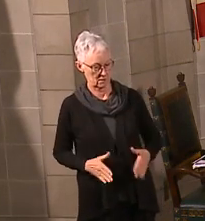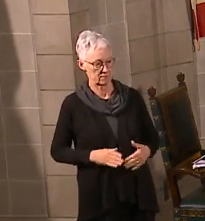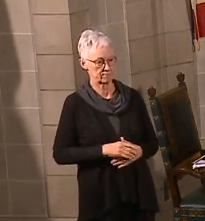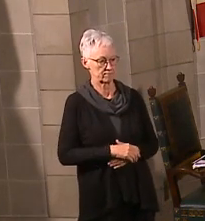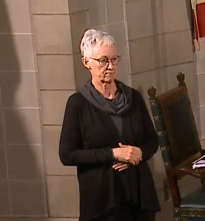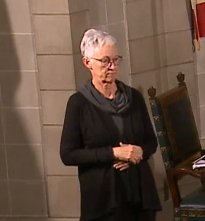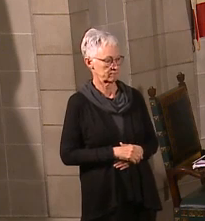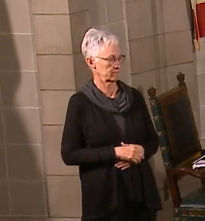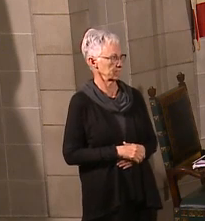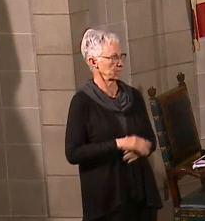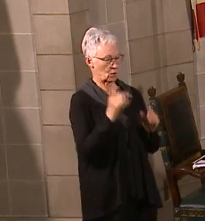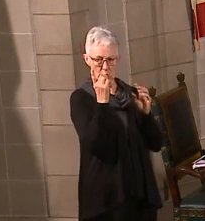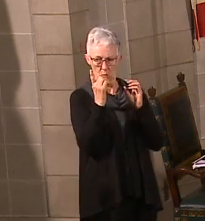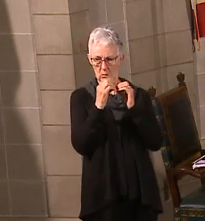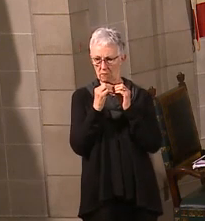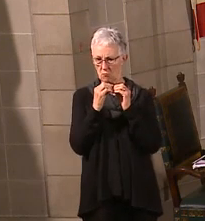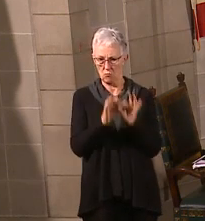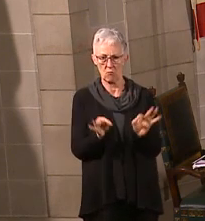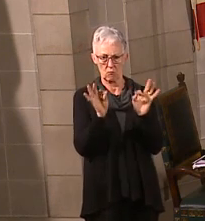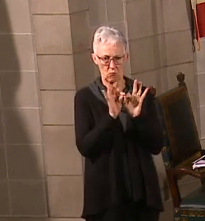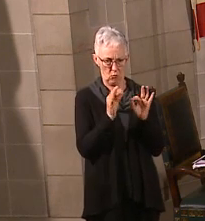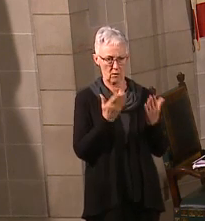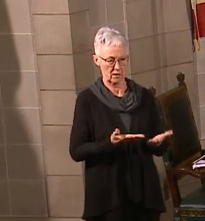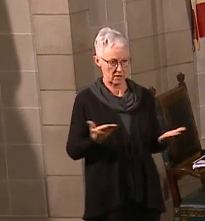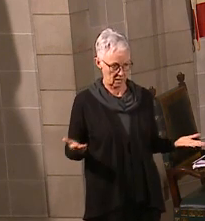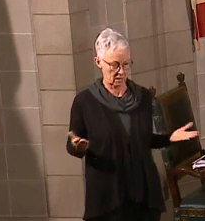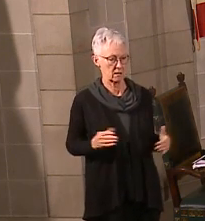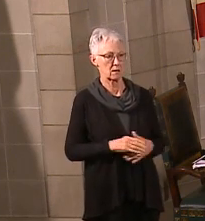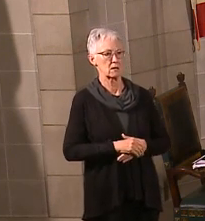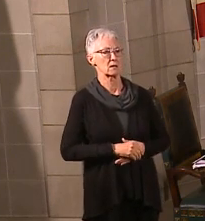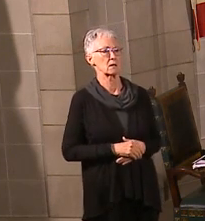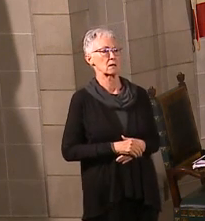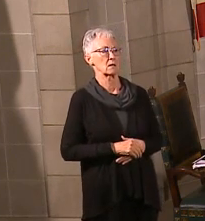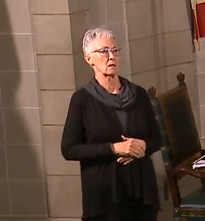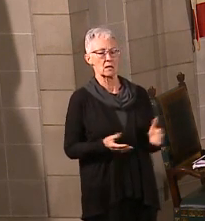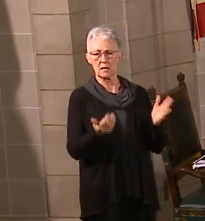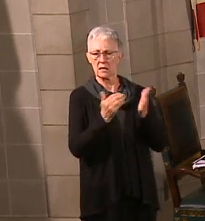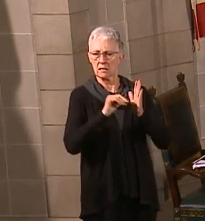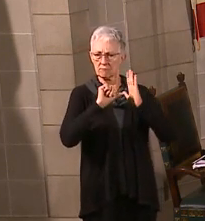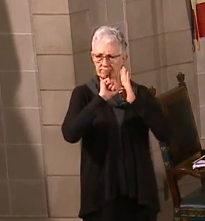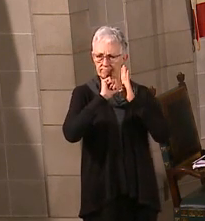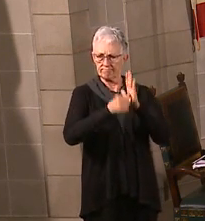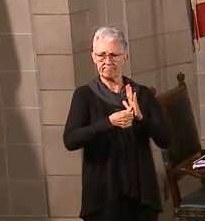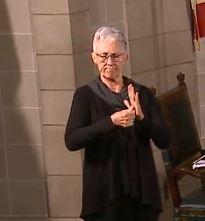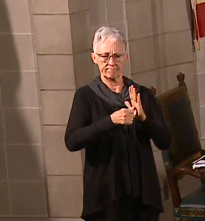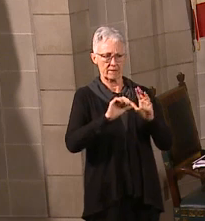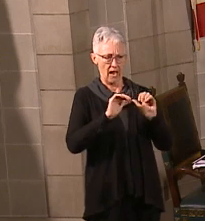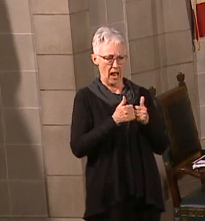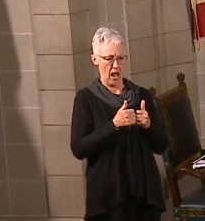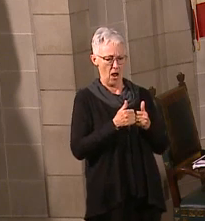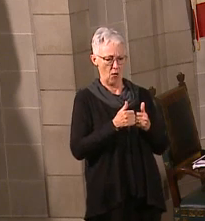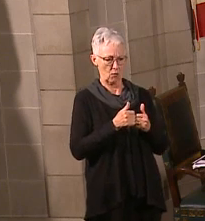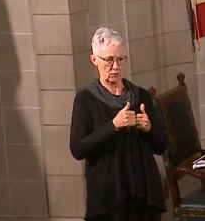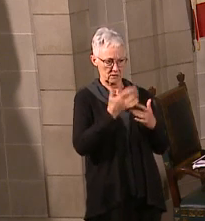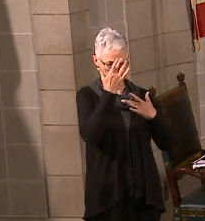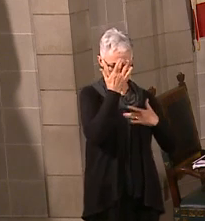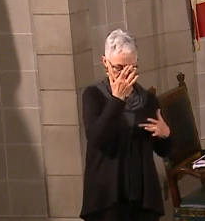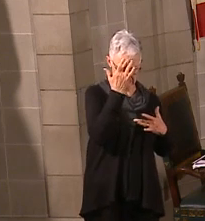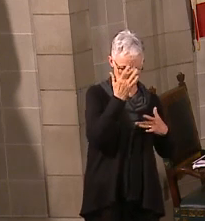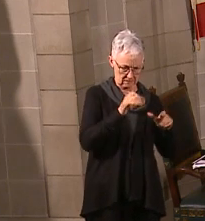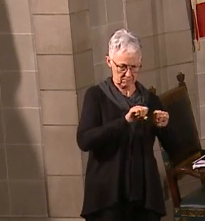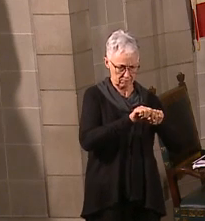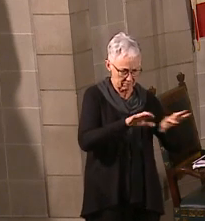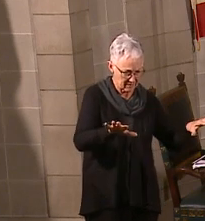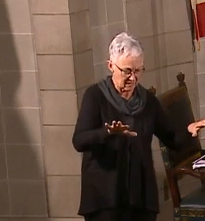answers. Just want to hit upon, again, how families in the state have been impacted by the coronavirus.